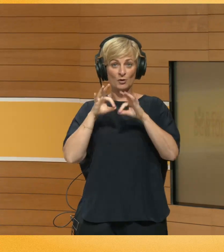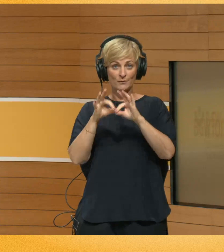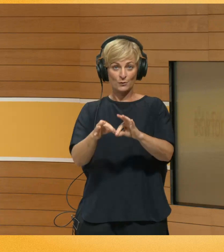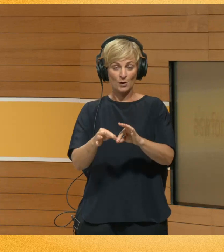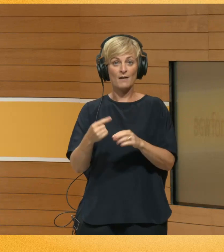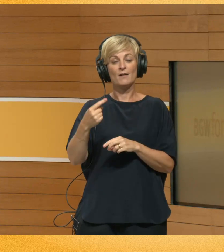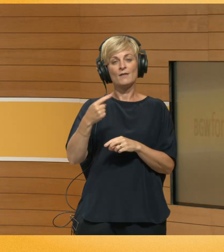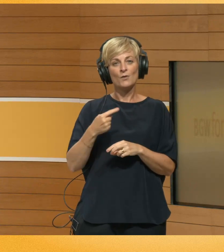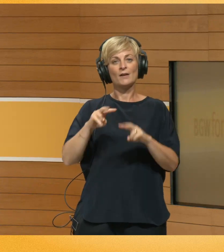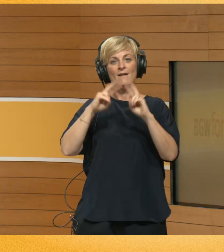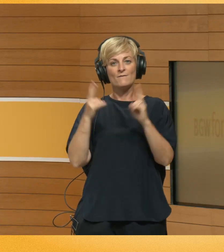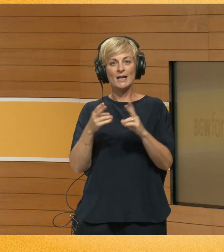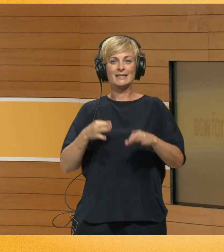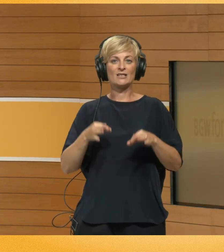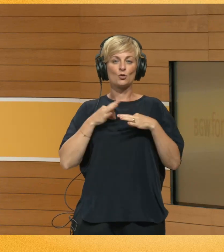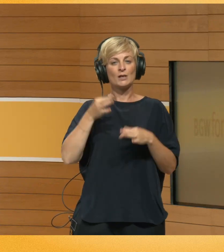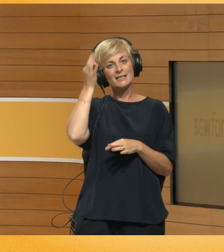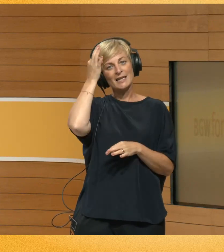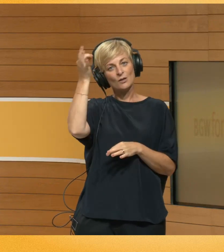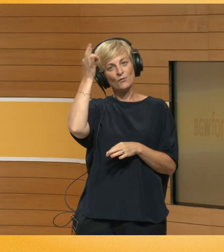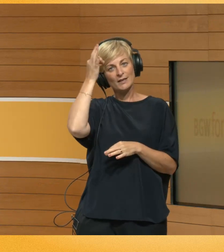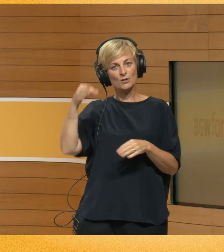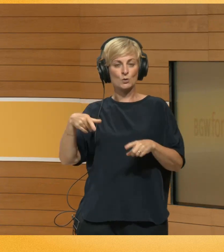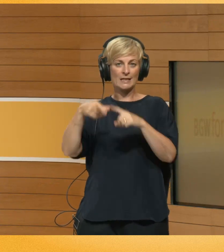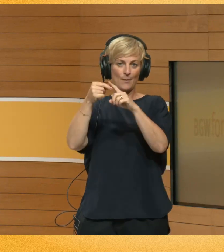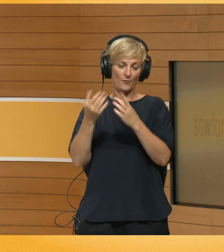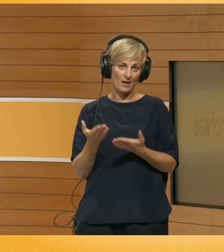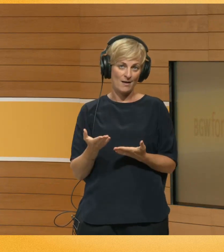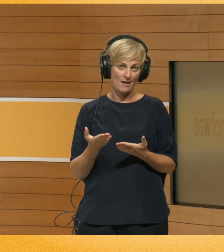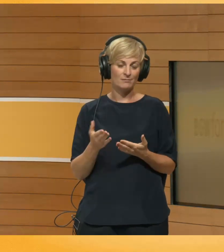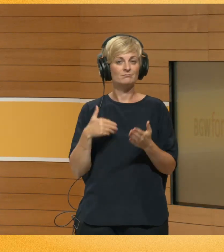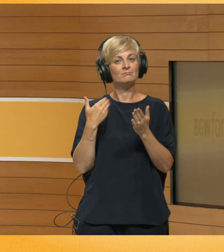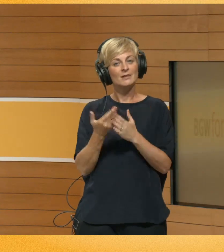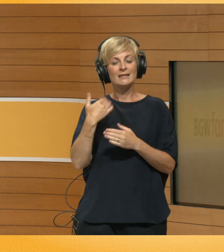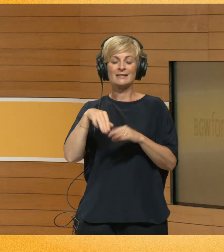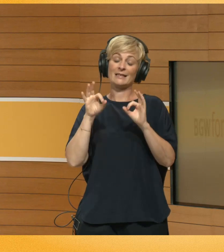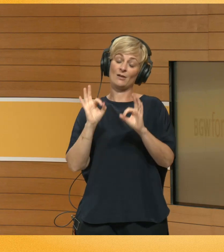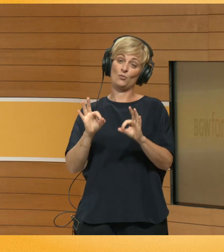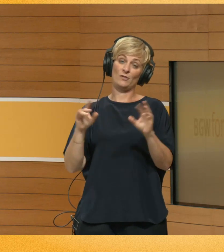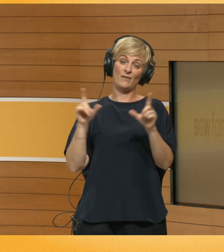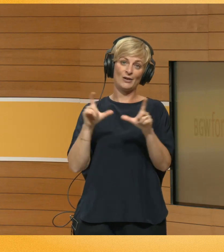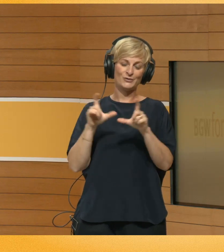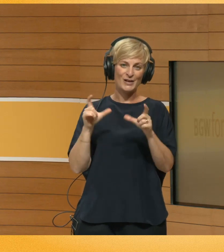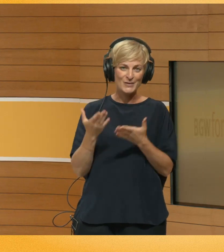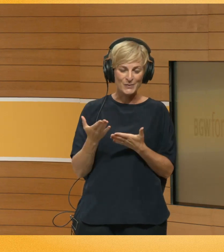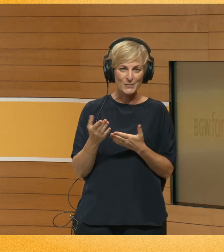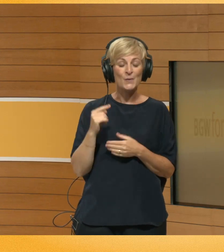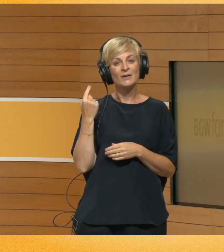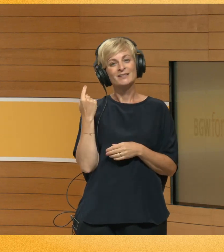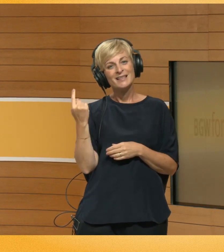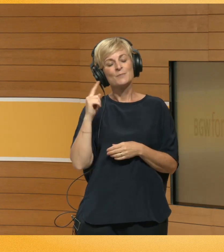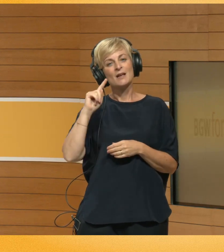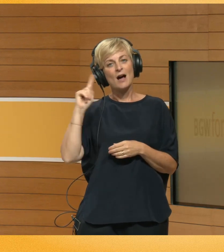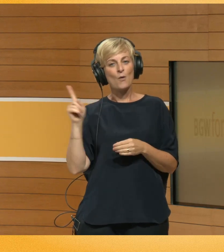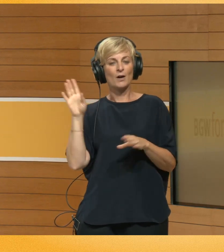with us today, and especially the Global Social Prescribing Alliance, which I'm very excited about. He's also very